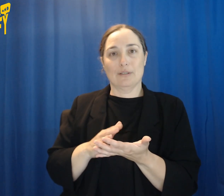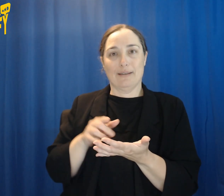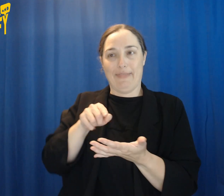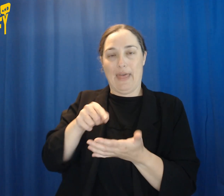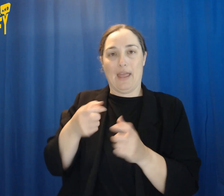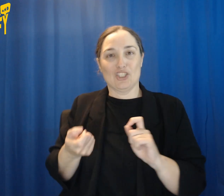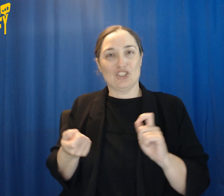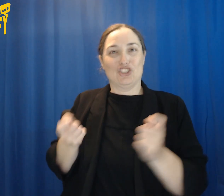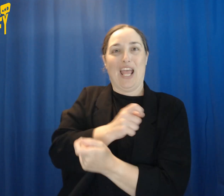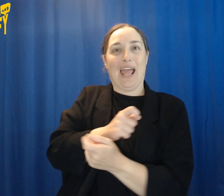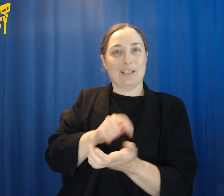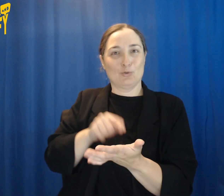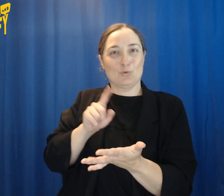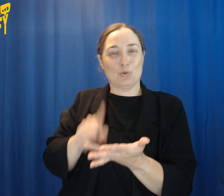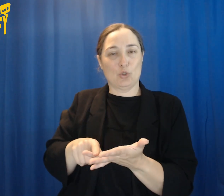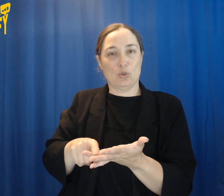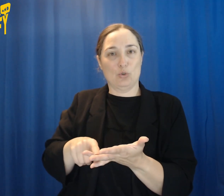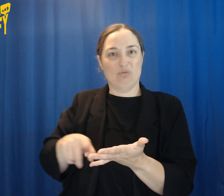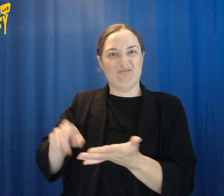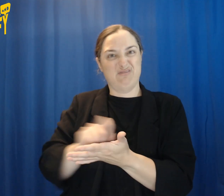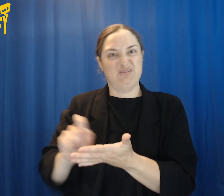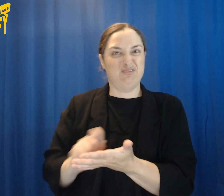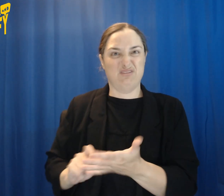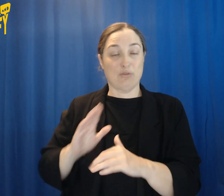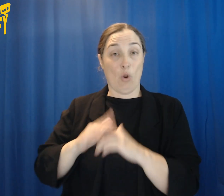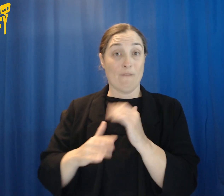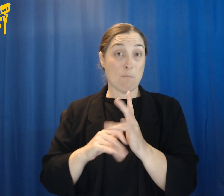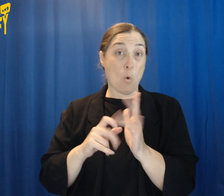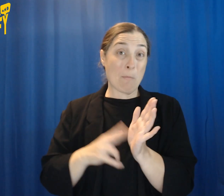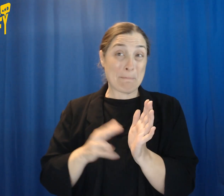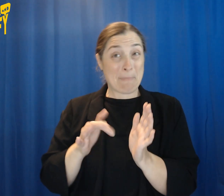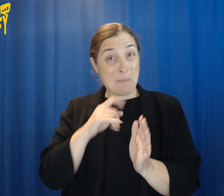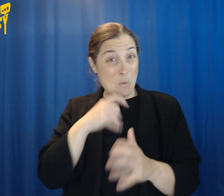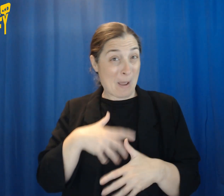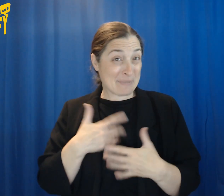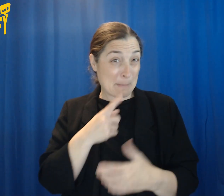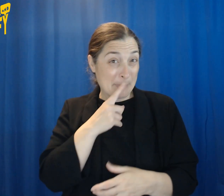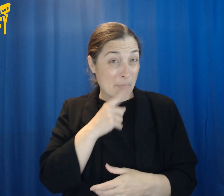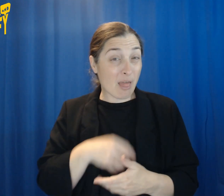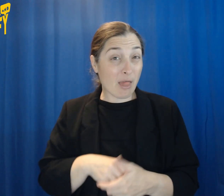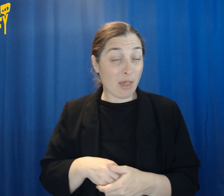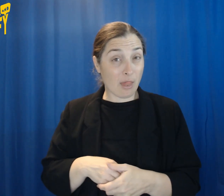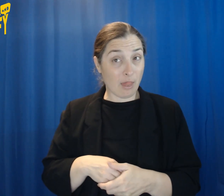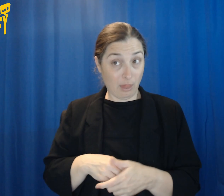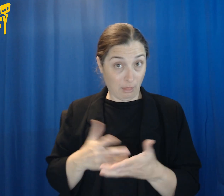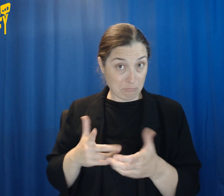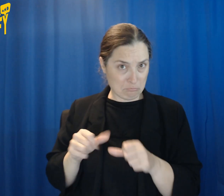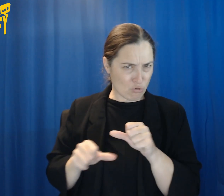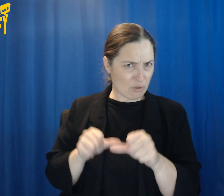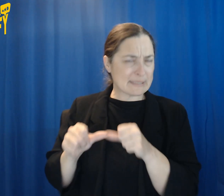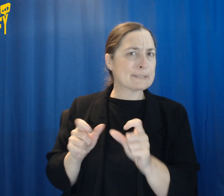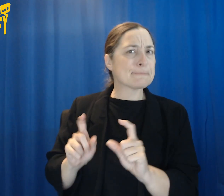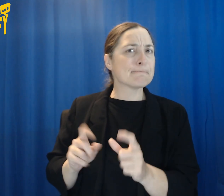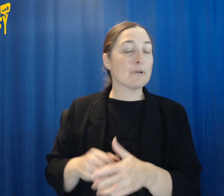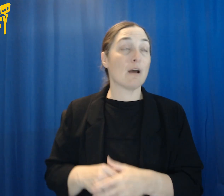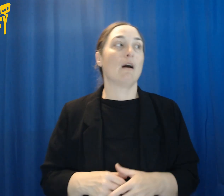writing things about Mormonism that might upset people? Has that been a process for you? Oh my gosh, yes. Thank